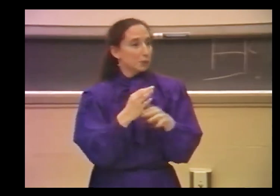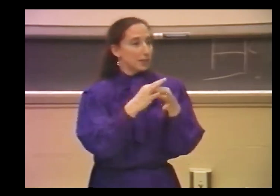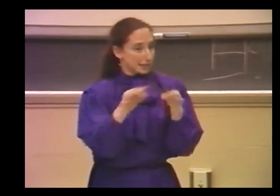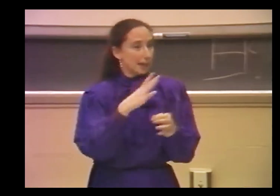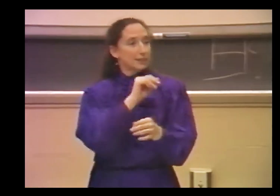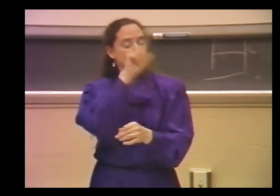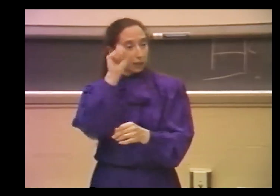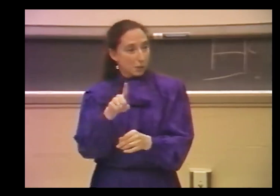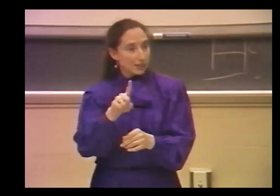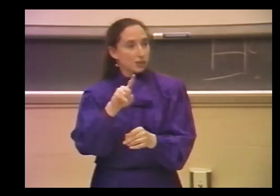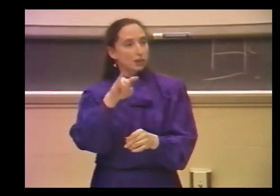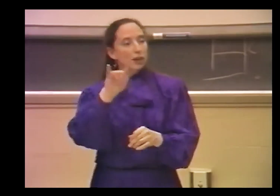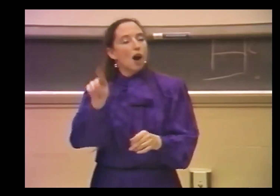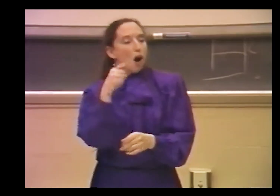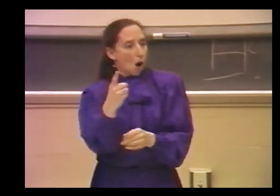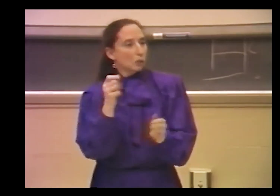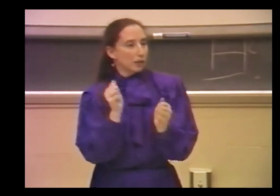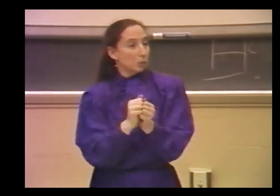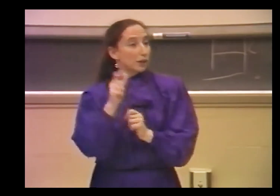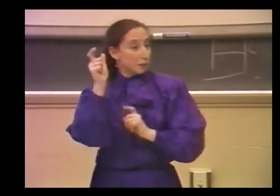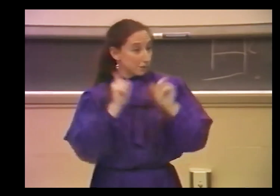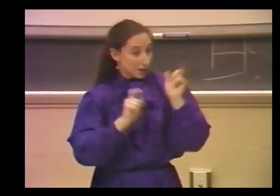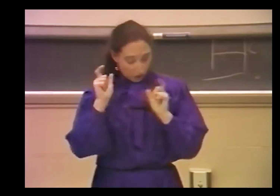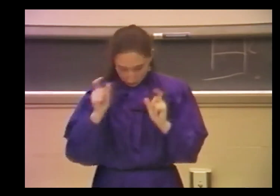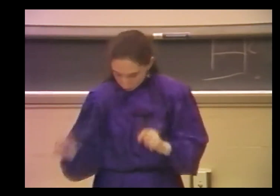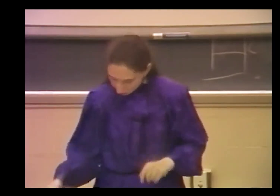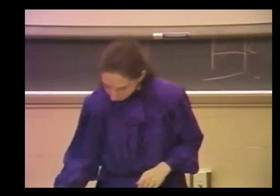between a sentence and a question only with facial expression.